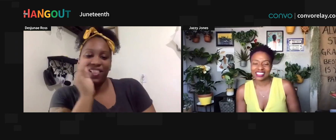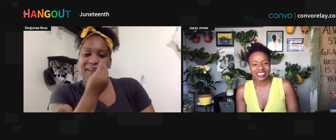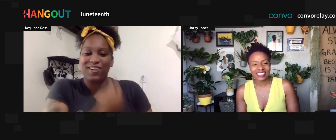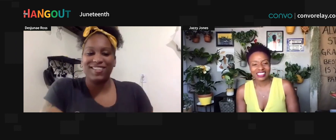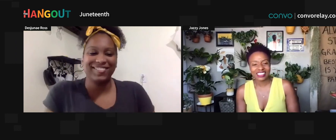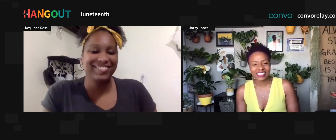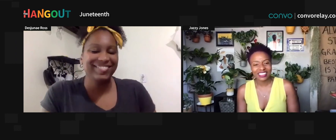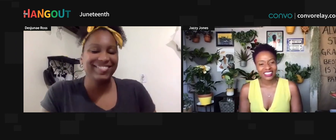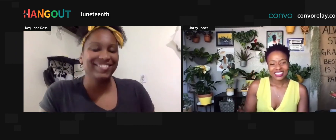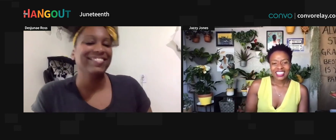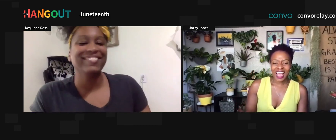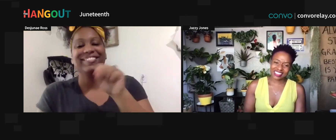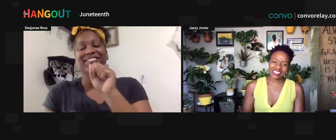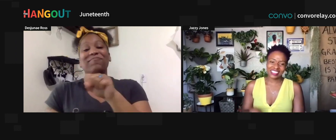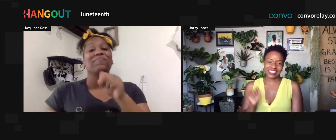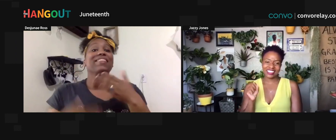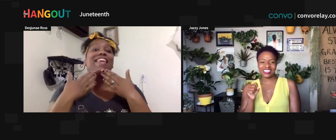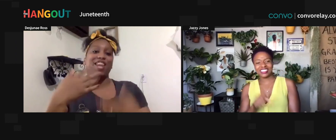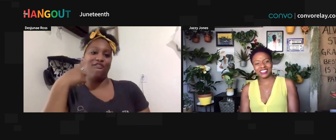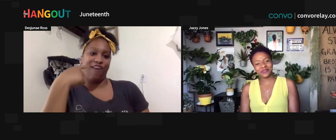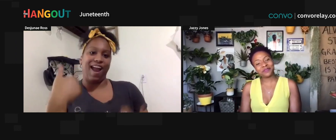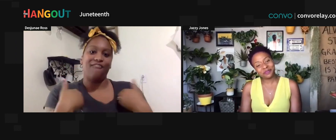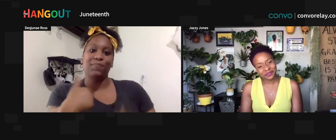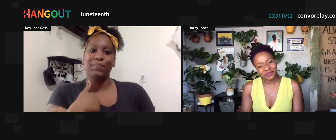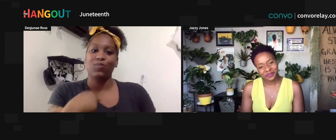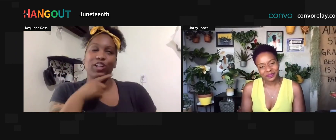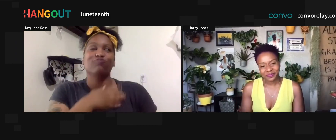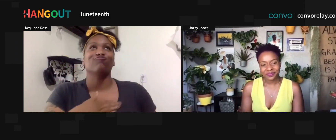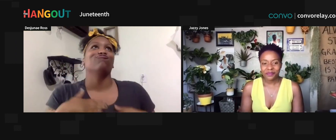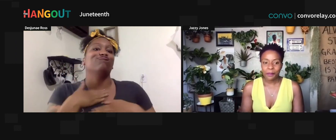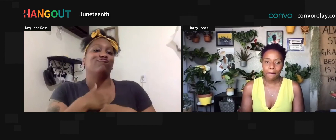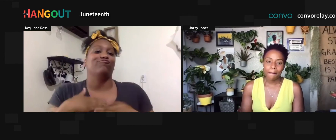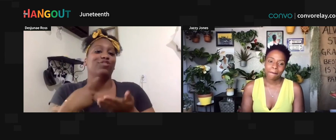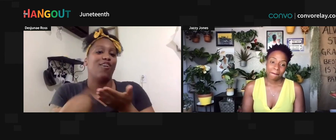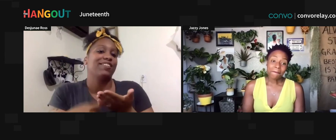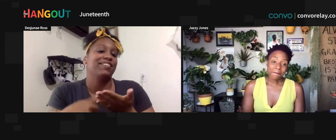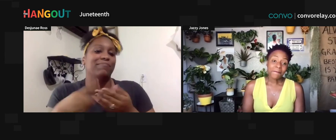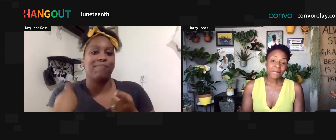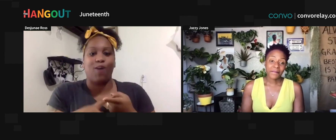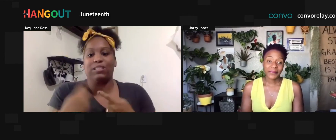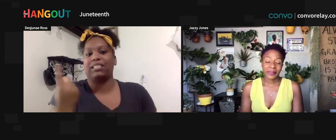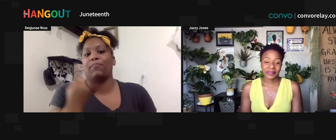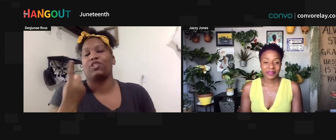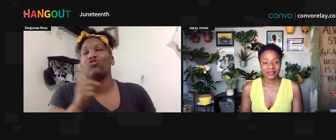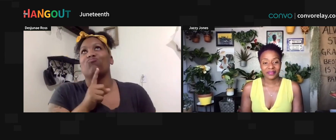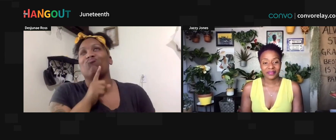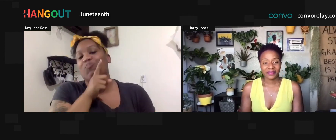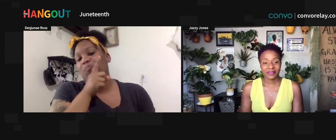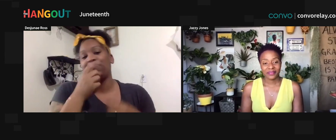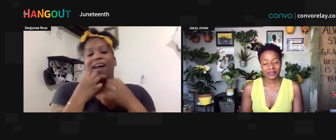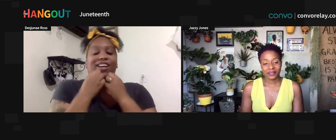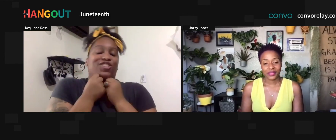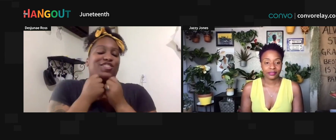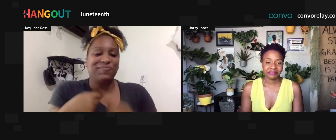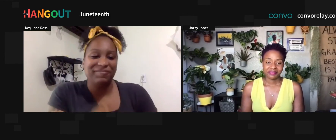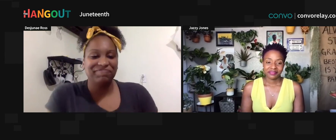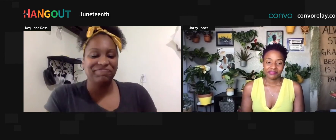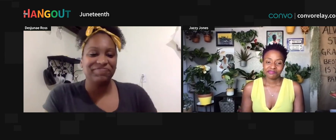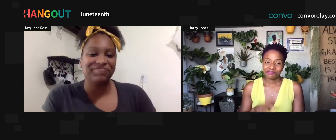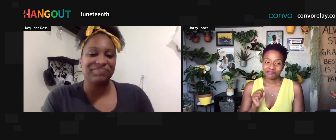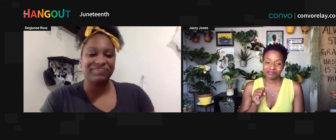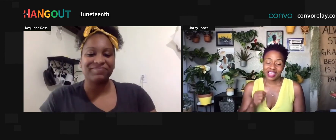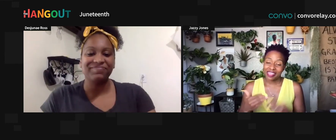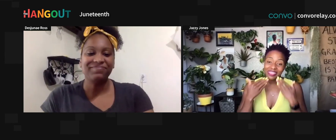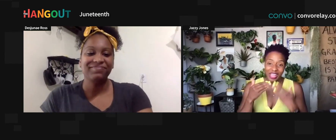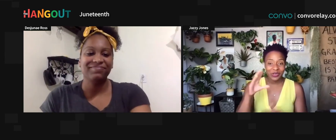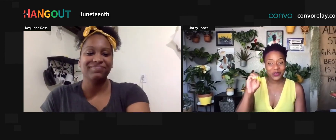take videos and pictures, and I will share it on my Instagram, Deaf Flower, my handle.